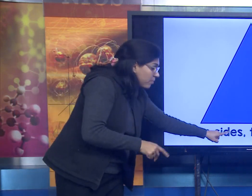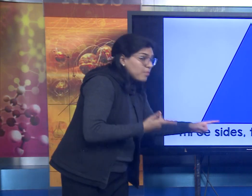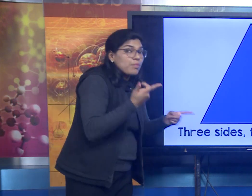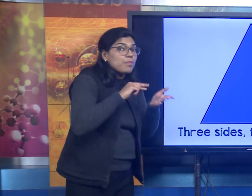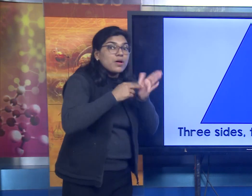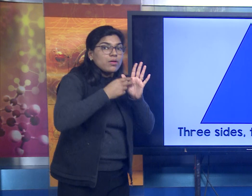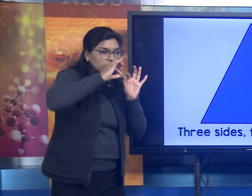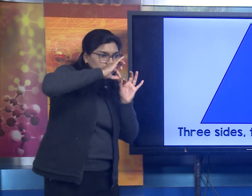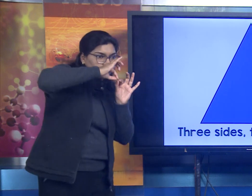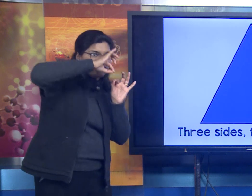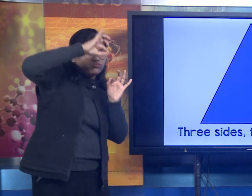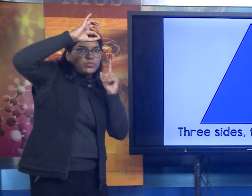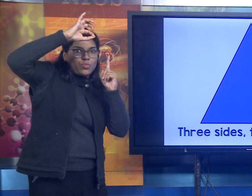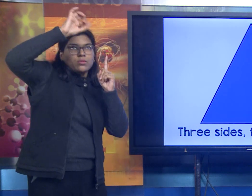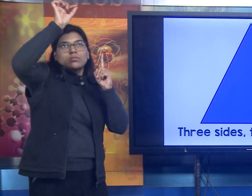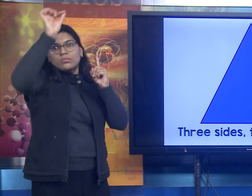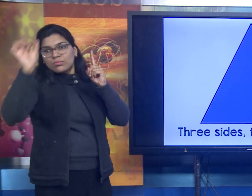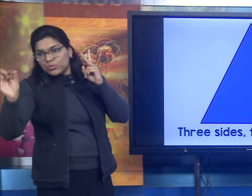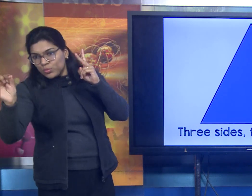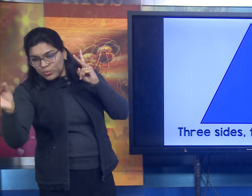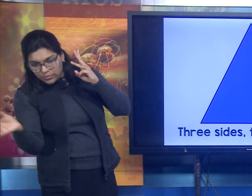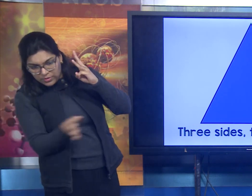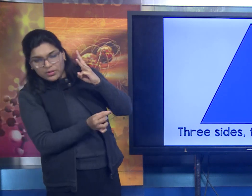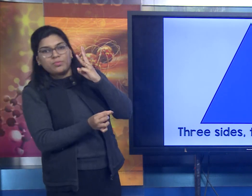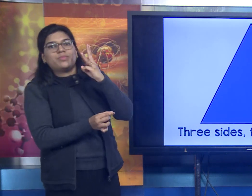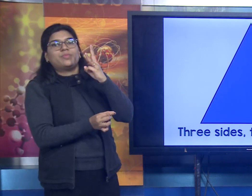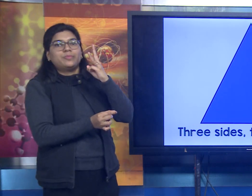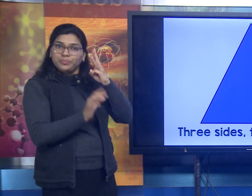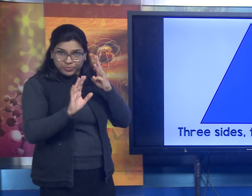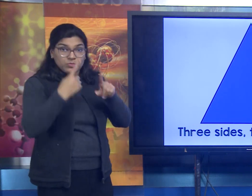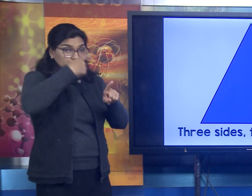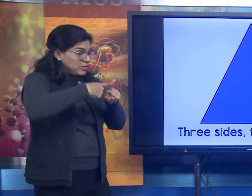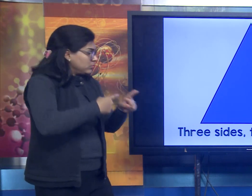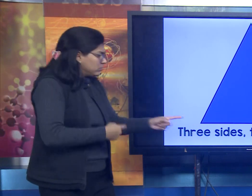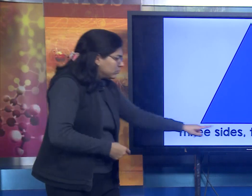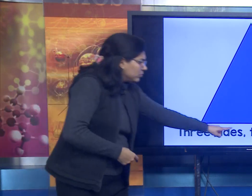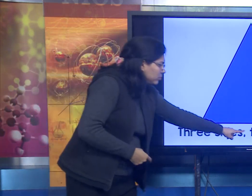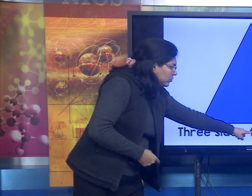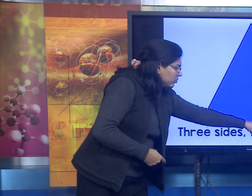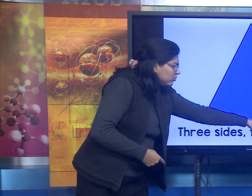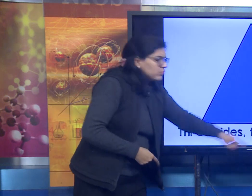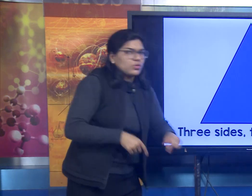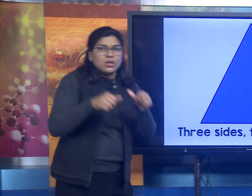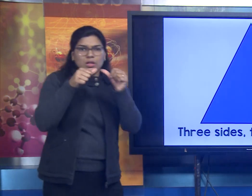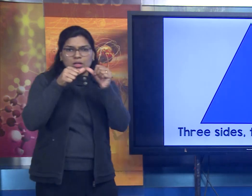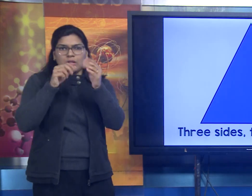image. Sides we all know, side means line. And three angles.